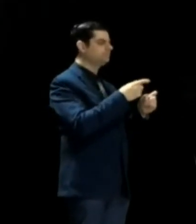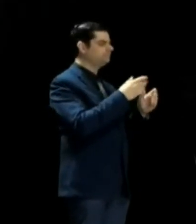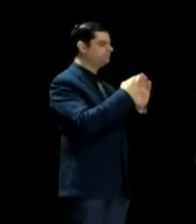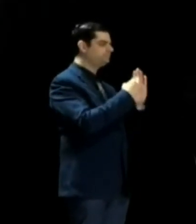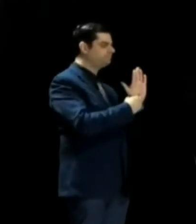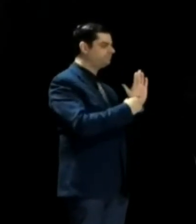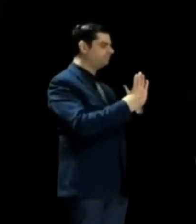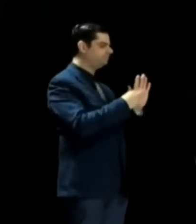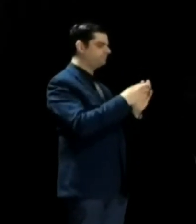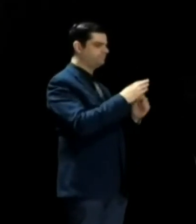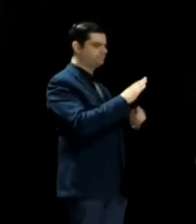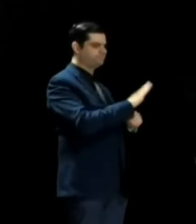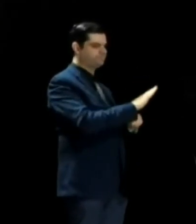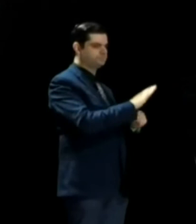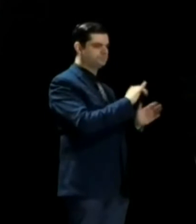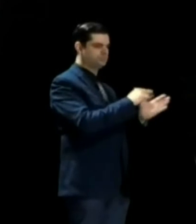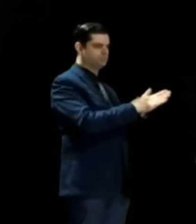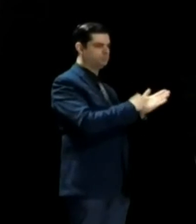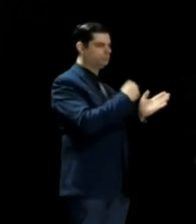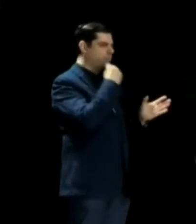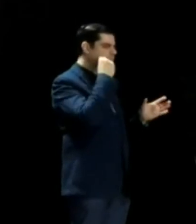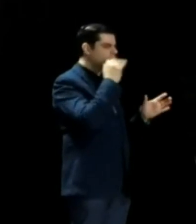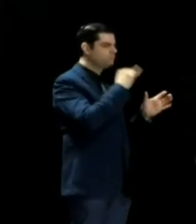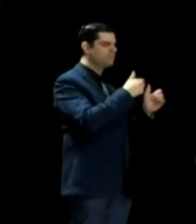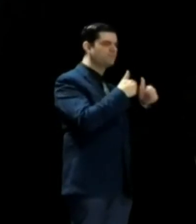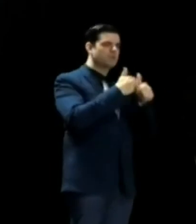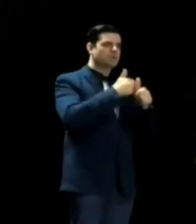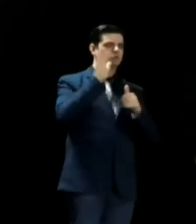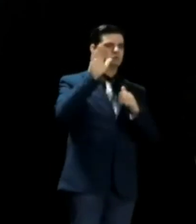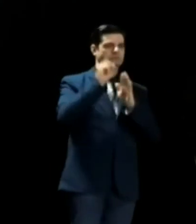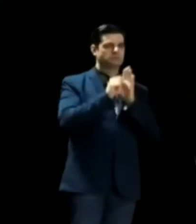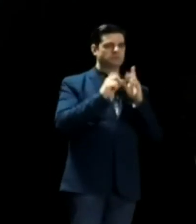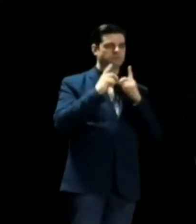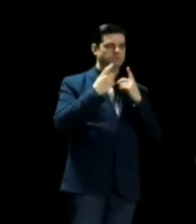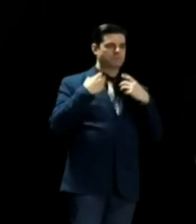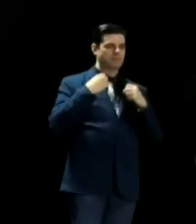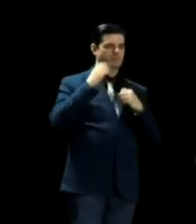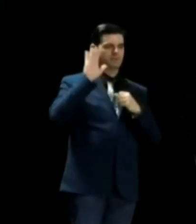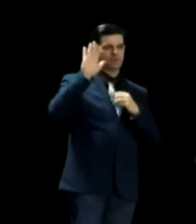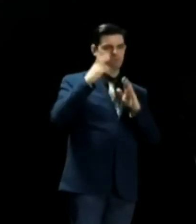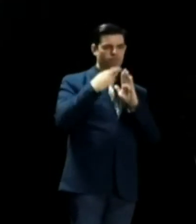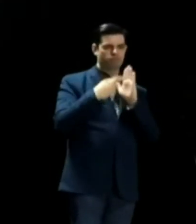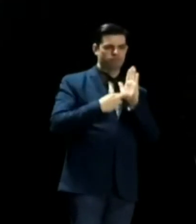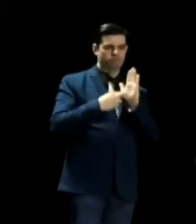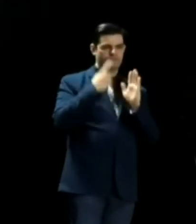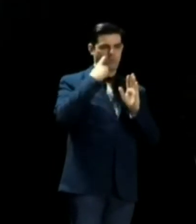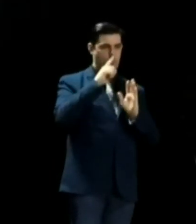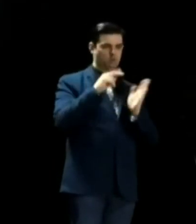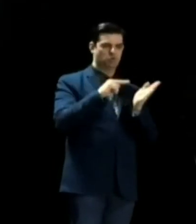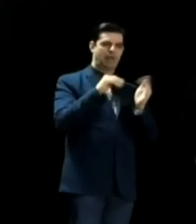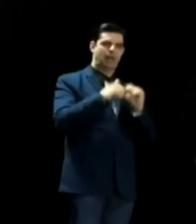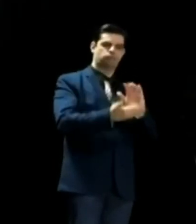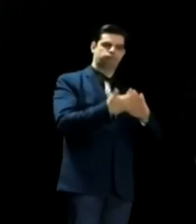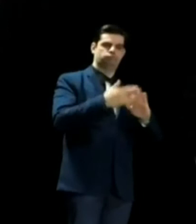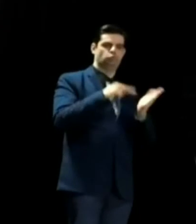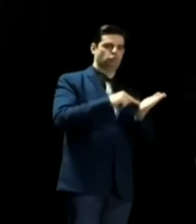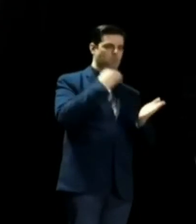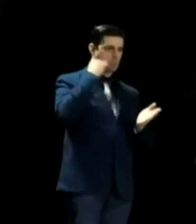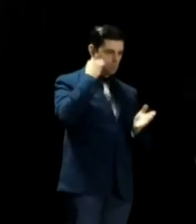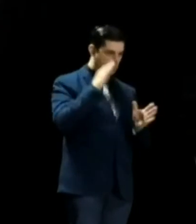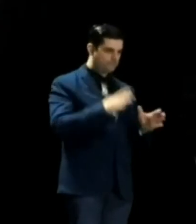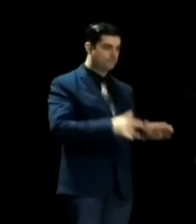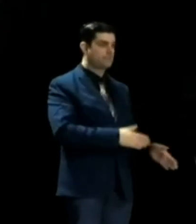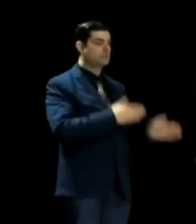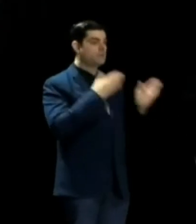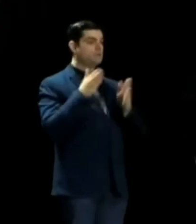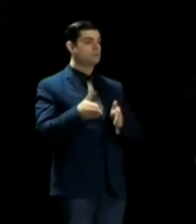living facilities. They fall under your local health departments. So our ability to do things in this